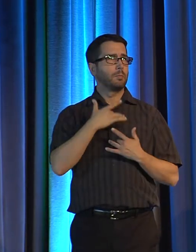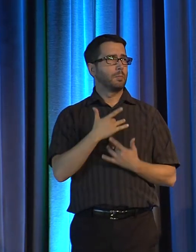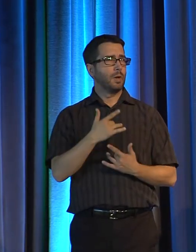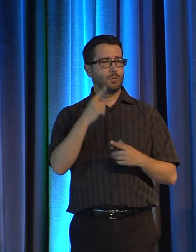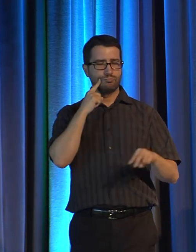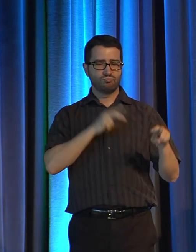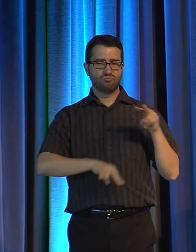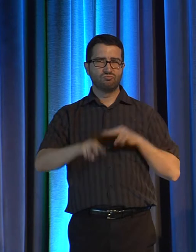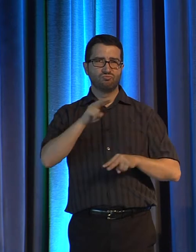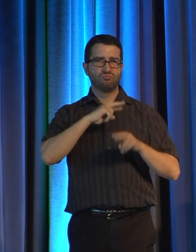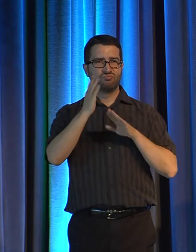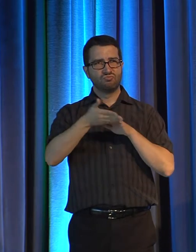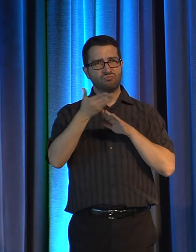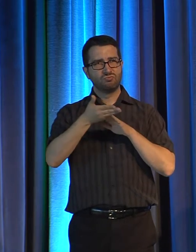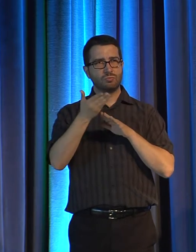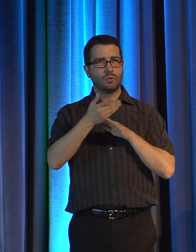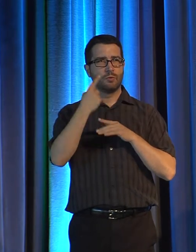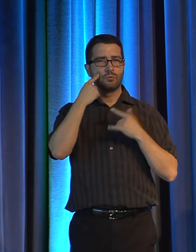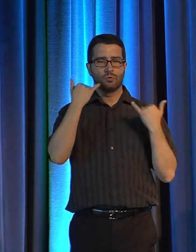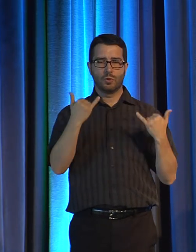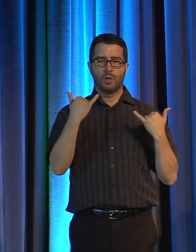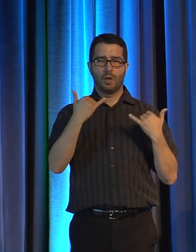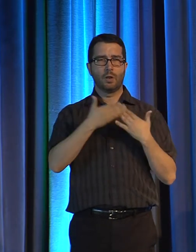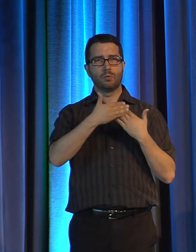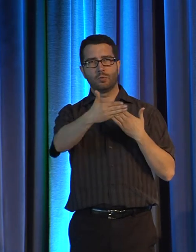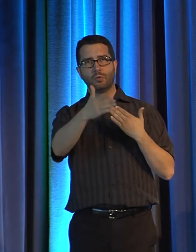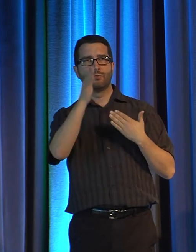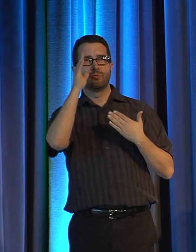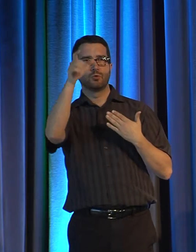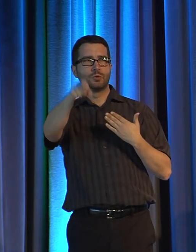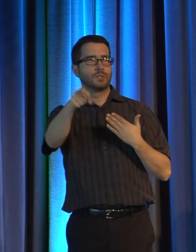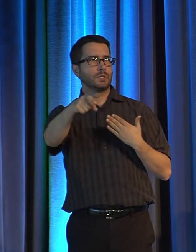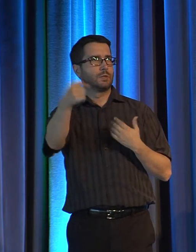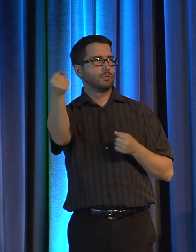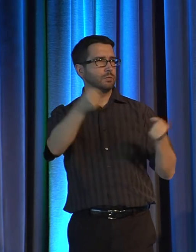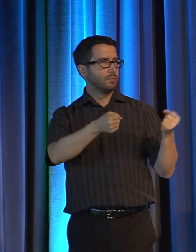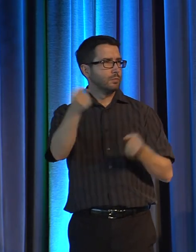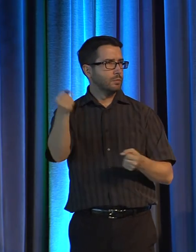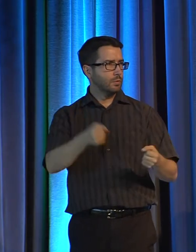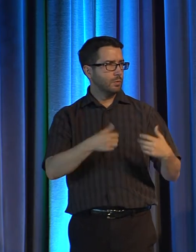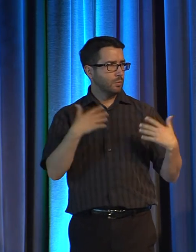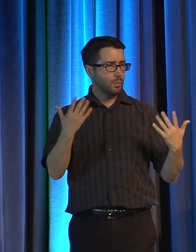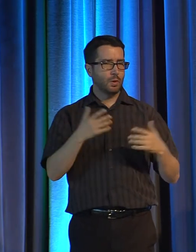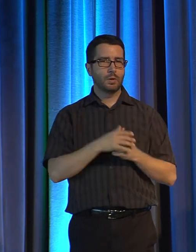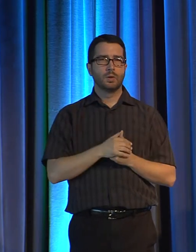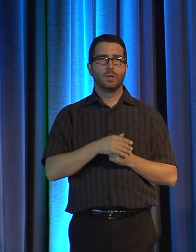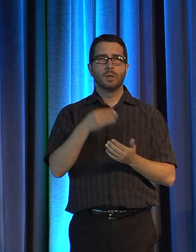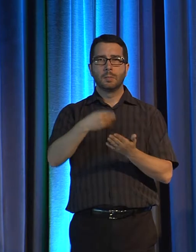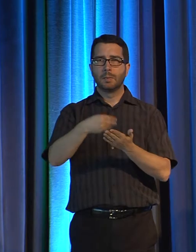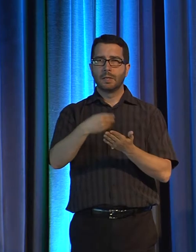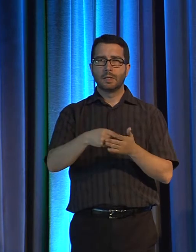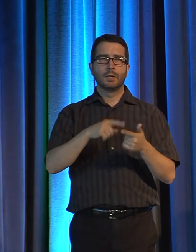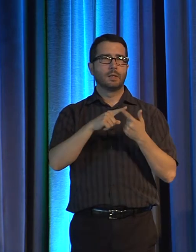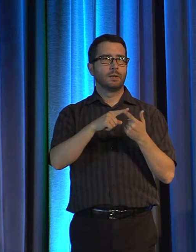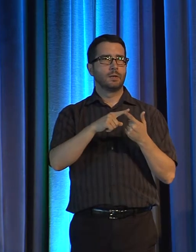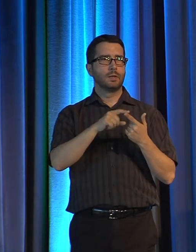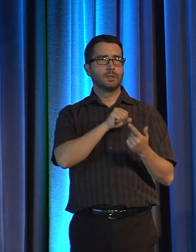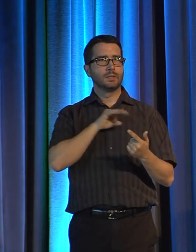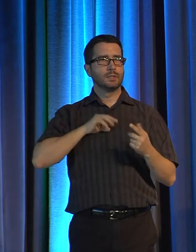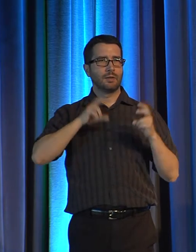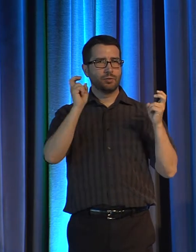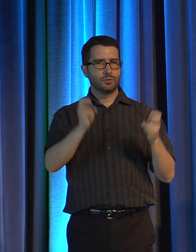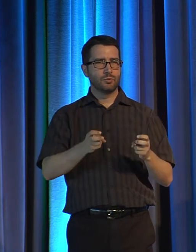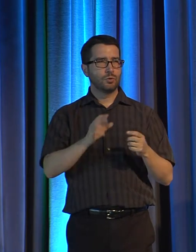in relation to the current and future human resources needs, compensation and employee relations matters, as well as the president